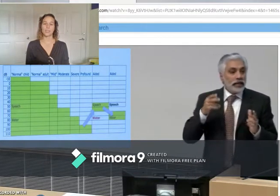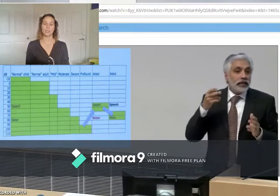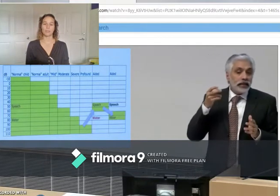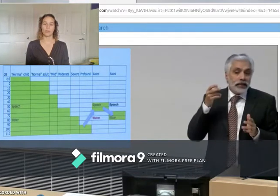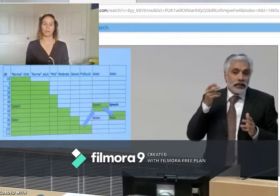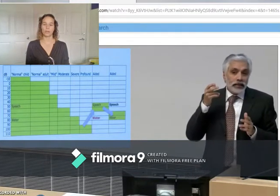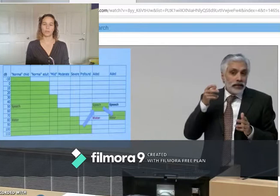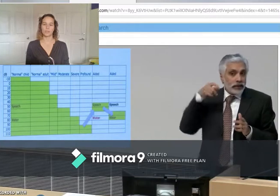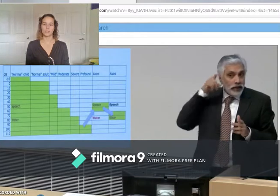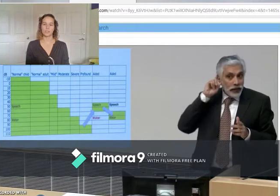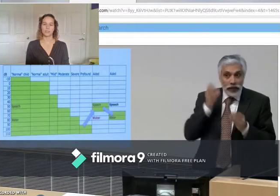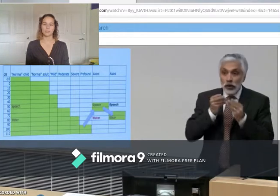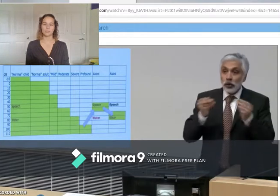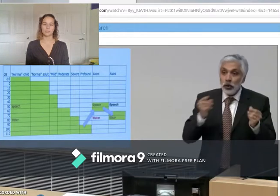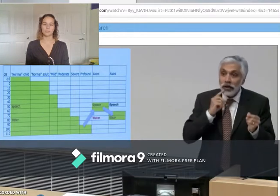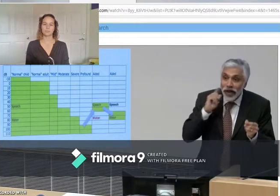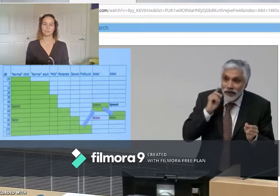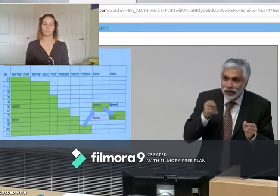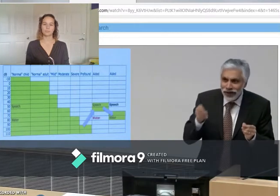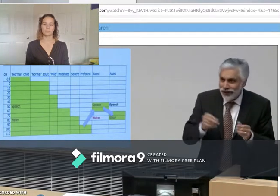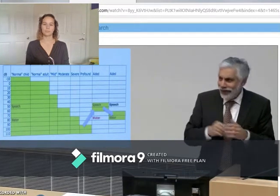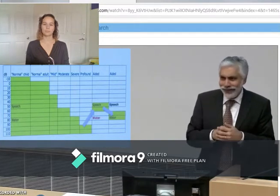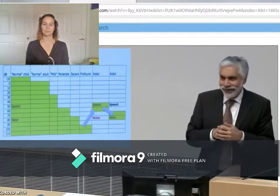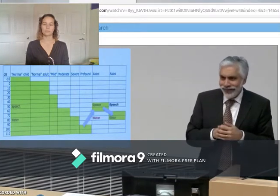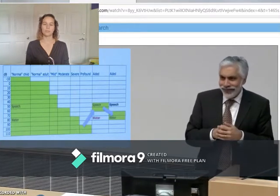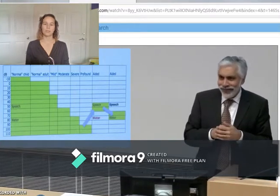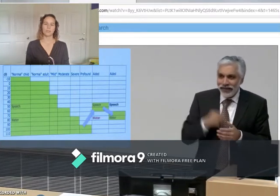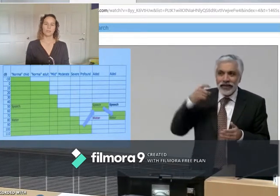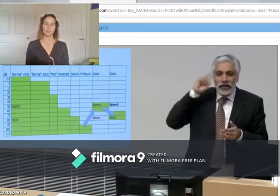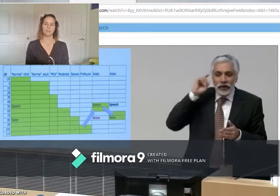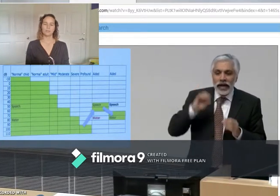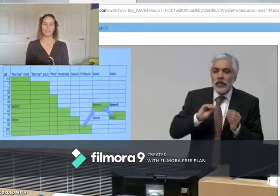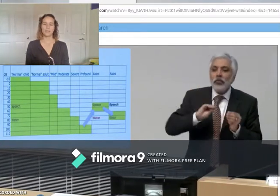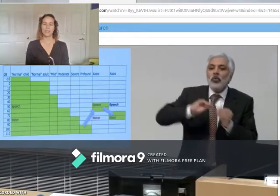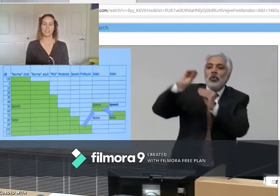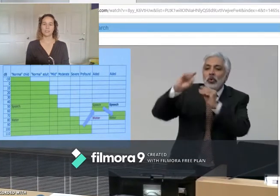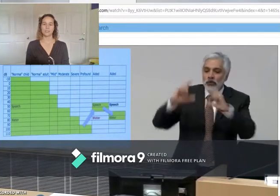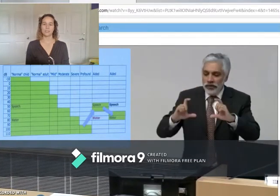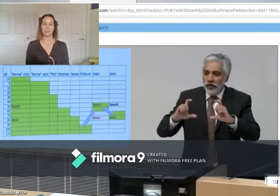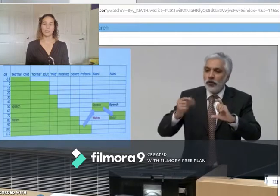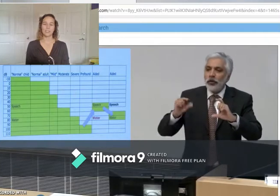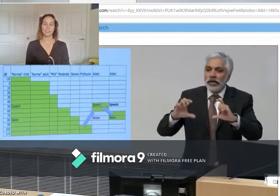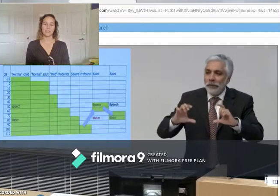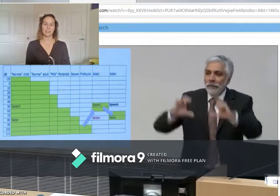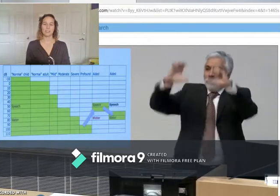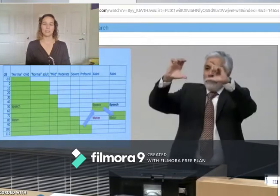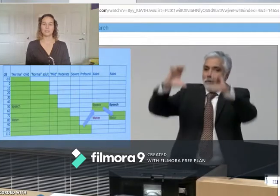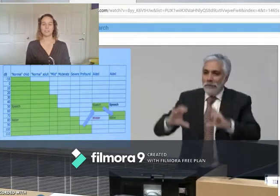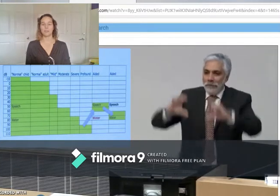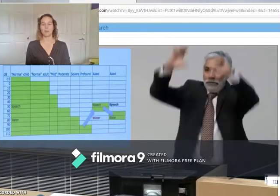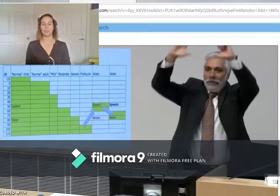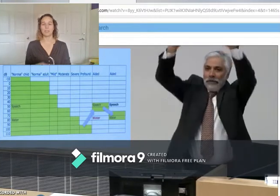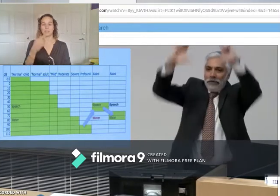was hindered by the water noise. Now, do hearing aids really cure